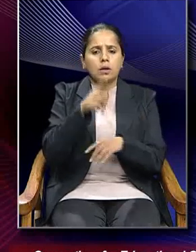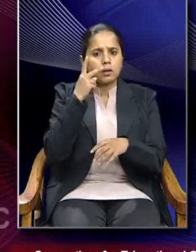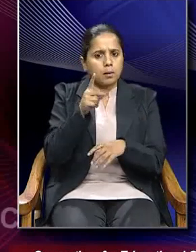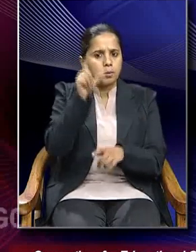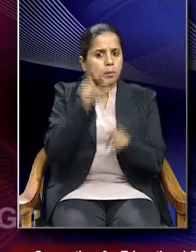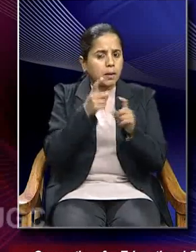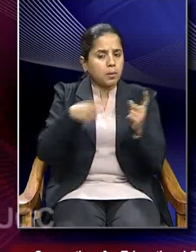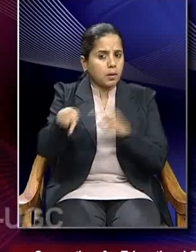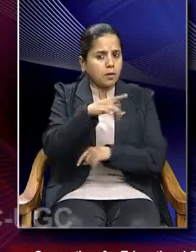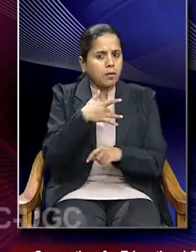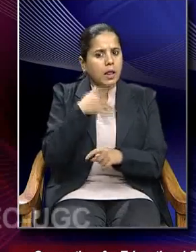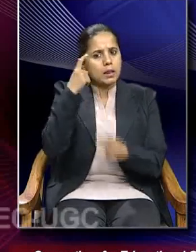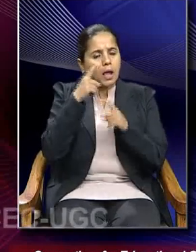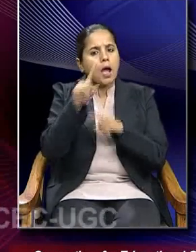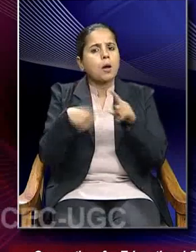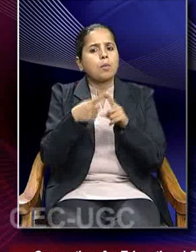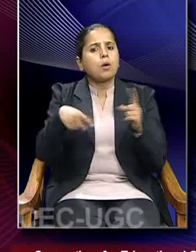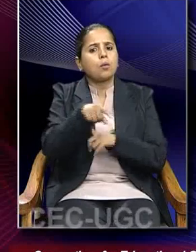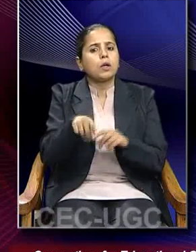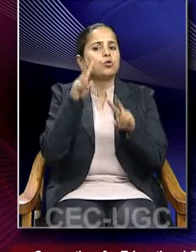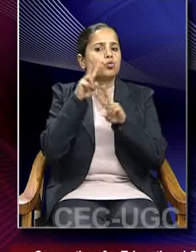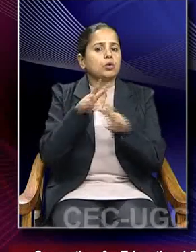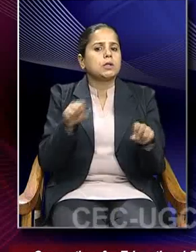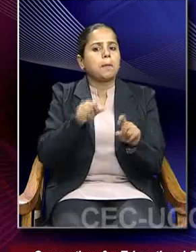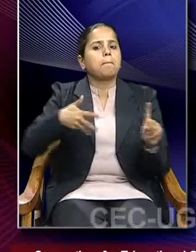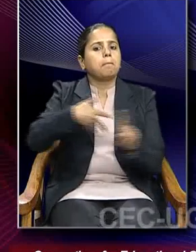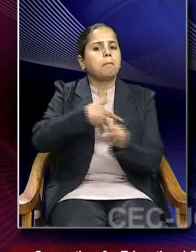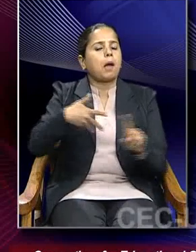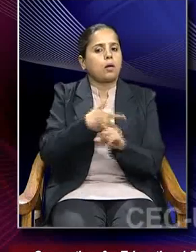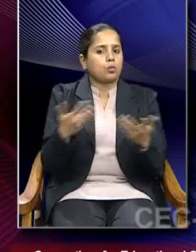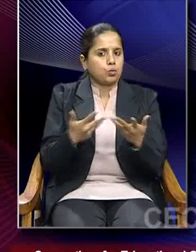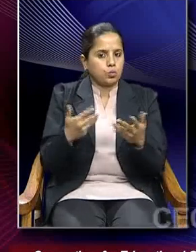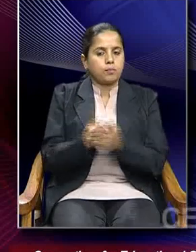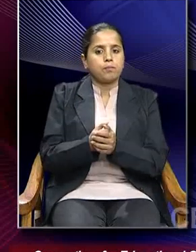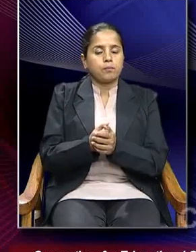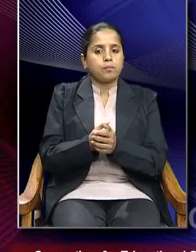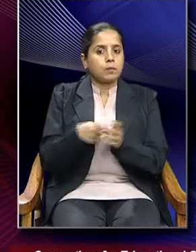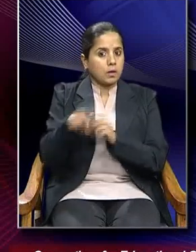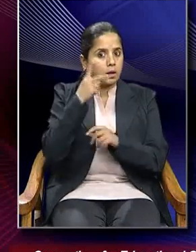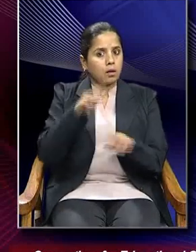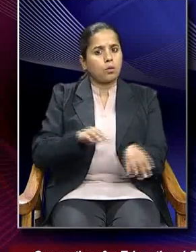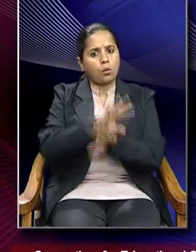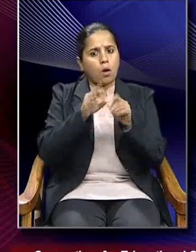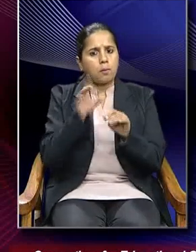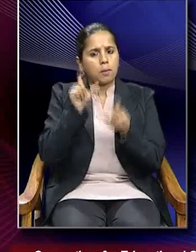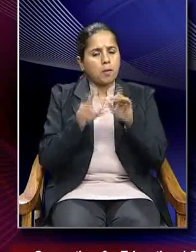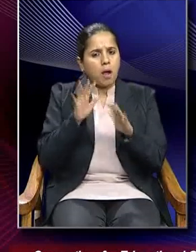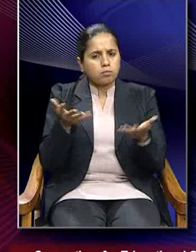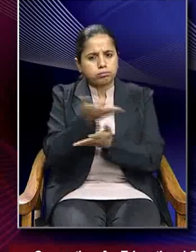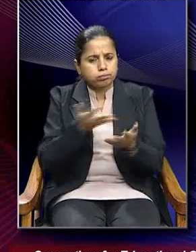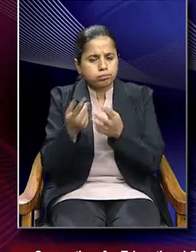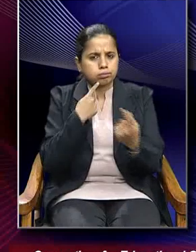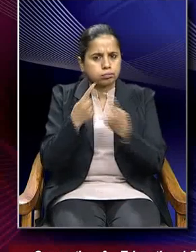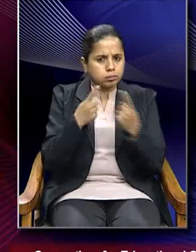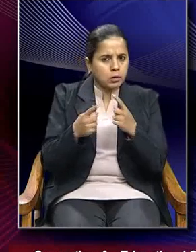people kind of think about it, is the researcher's background. So the entire debate between